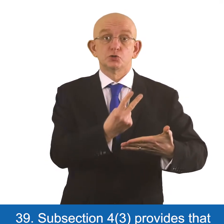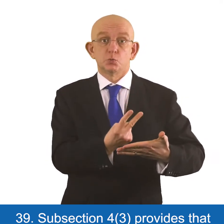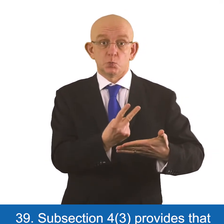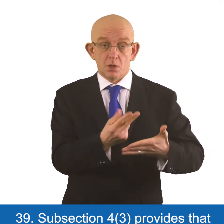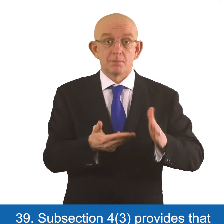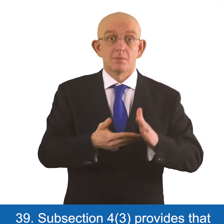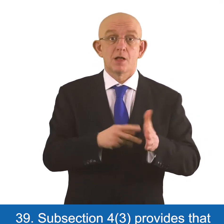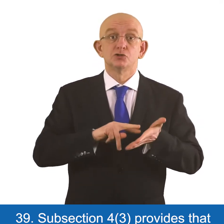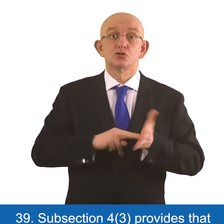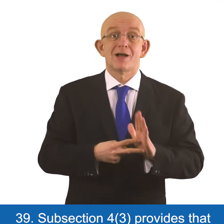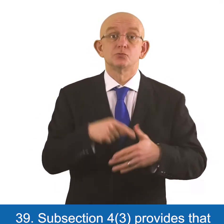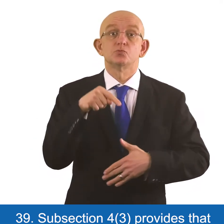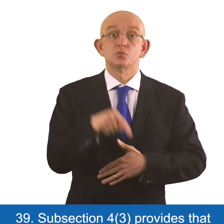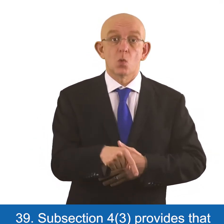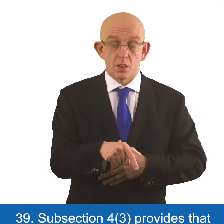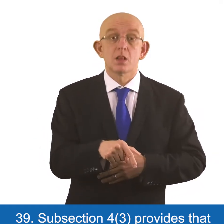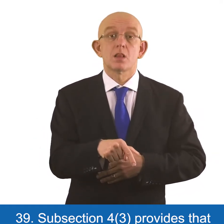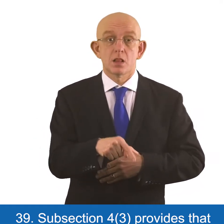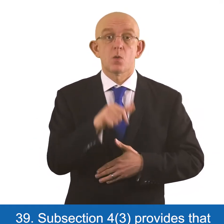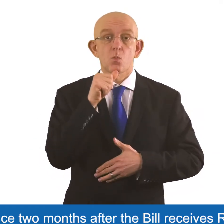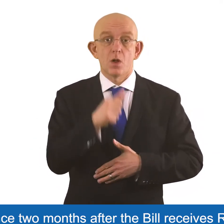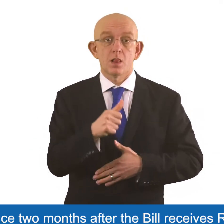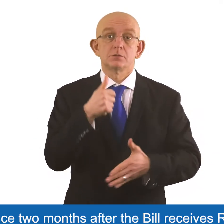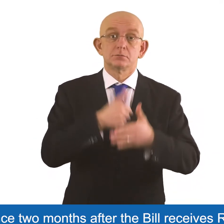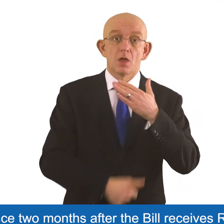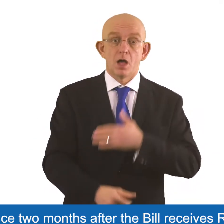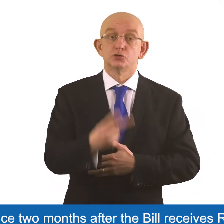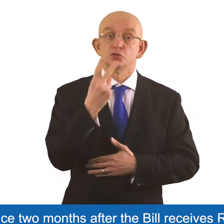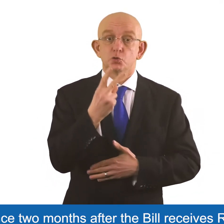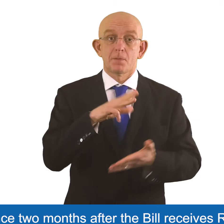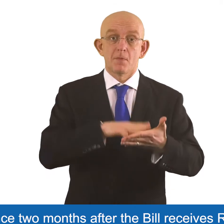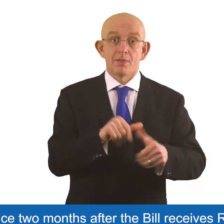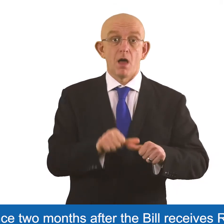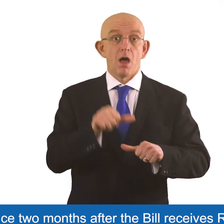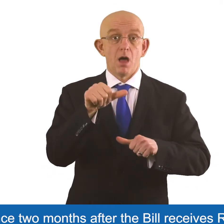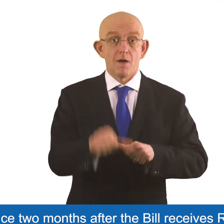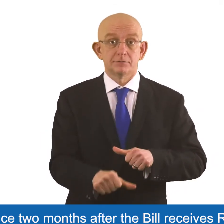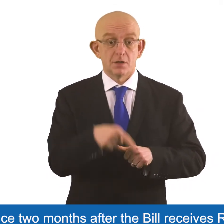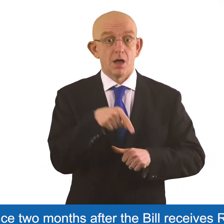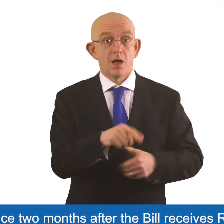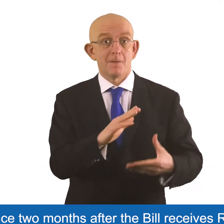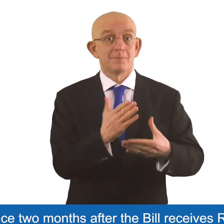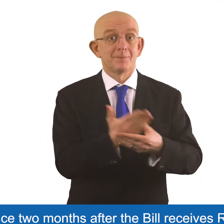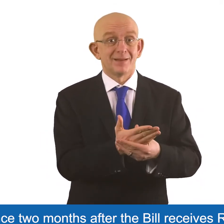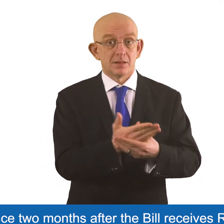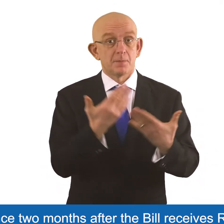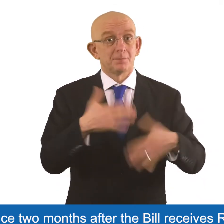provisions in Clauses 1, 2, and the Schedule will commence 2 months after the bill receives royal assent.